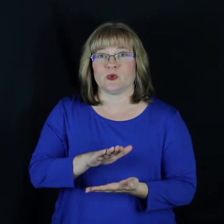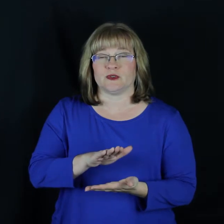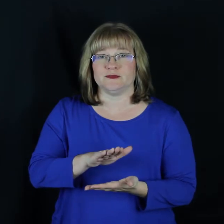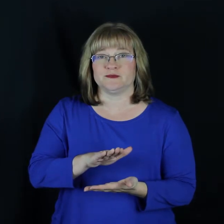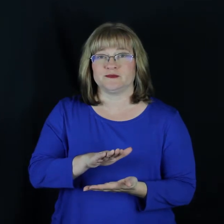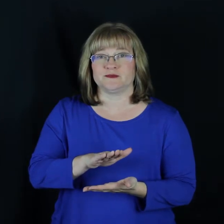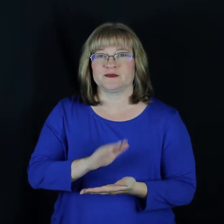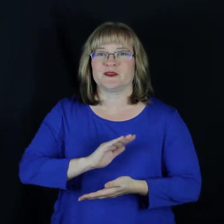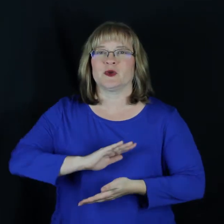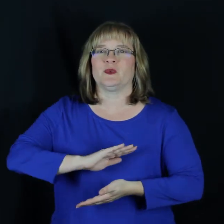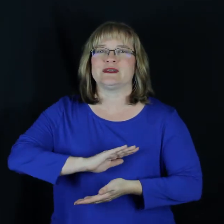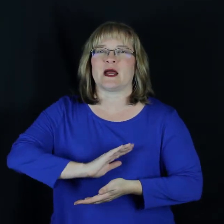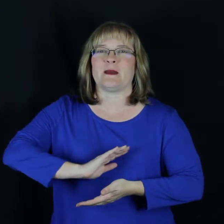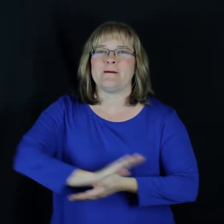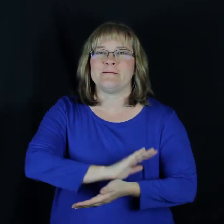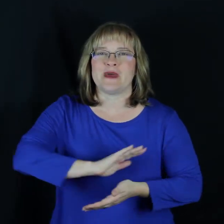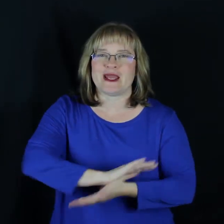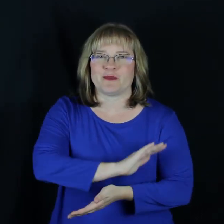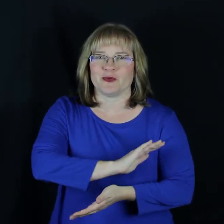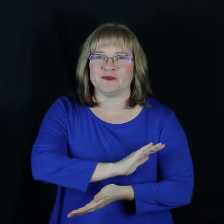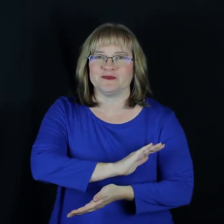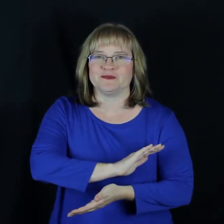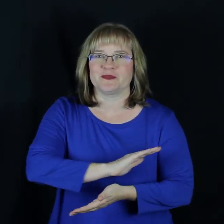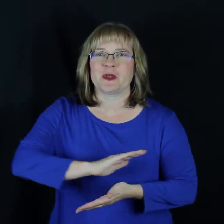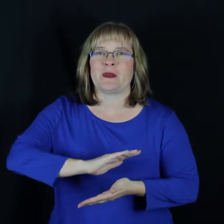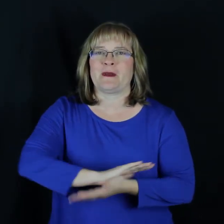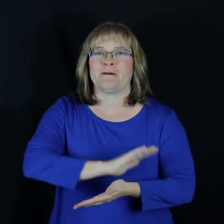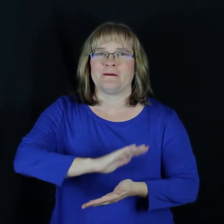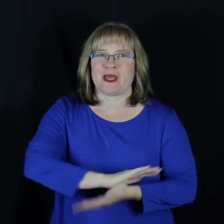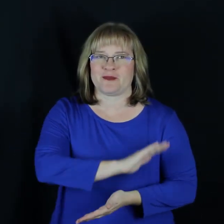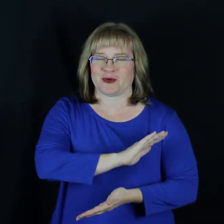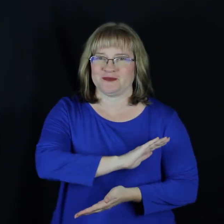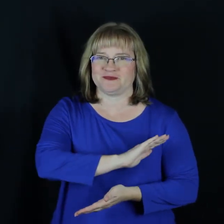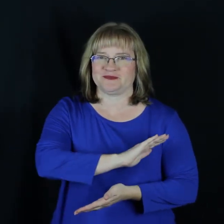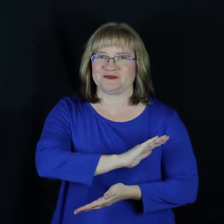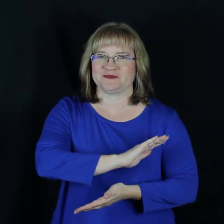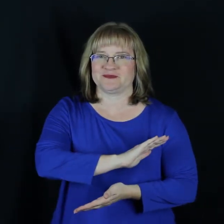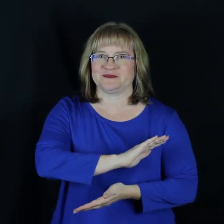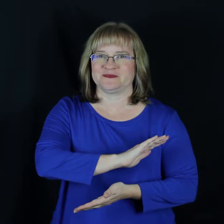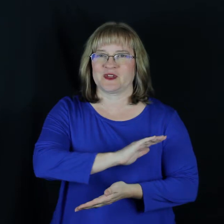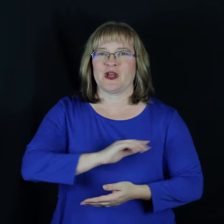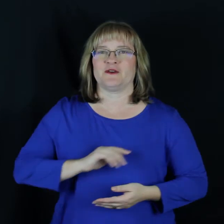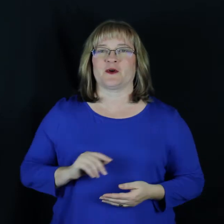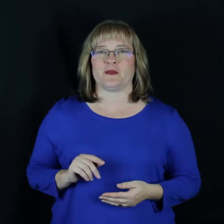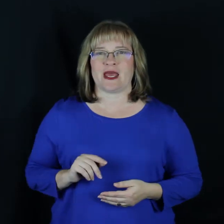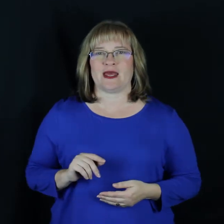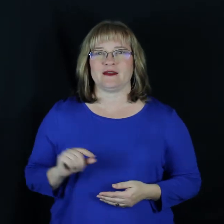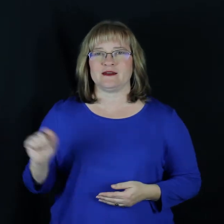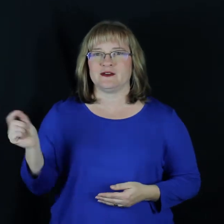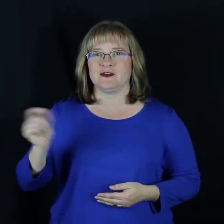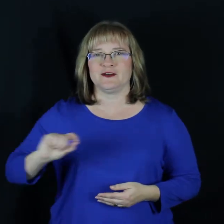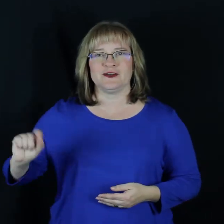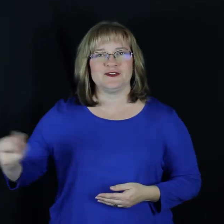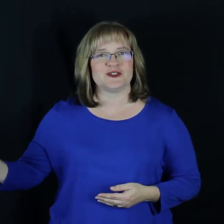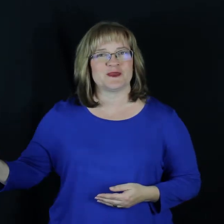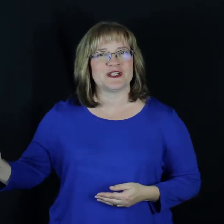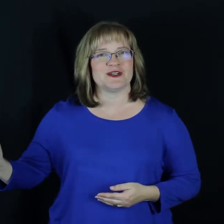School. We sign paper. Paper. For pen, just pretend to